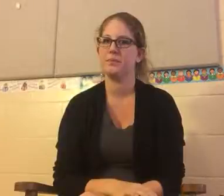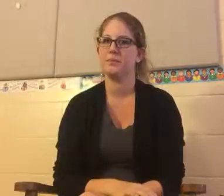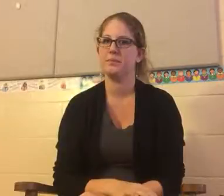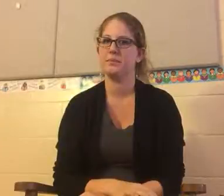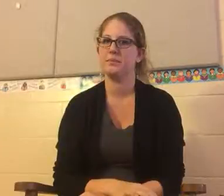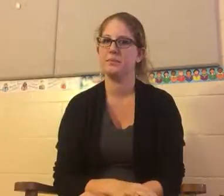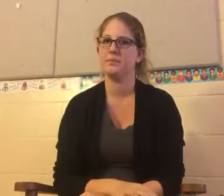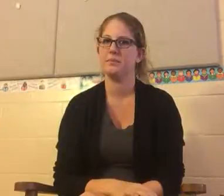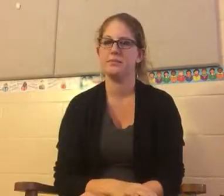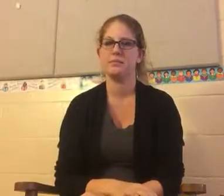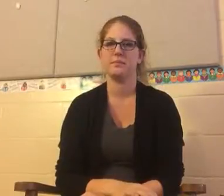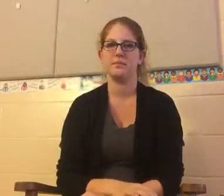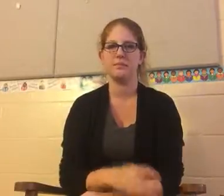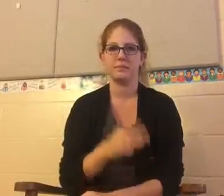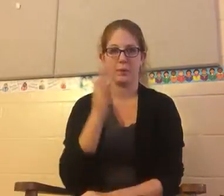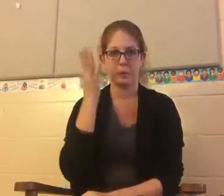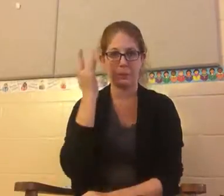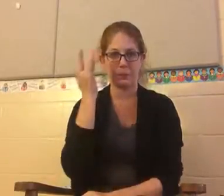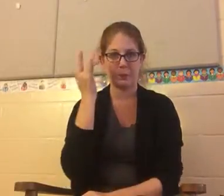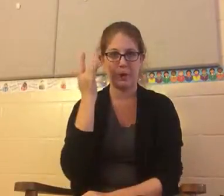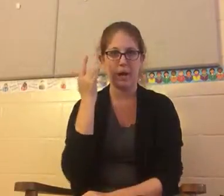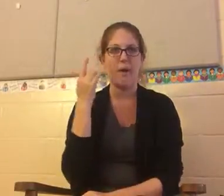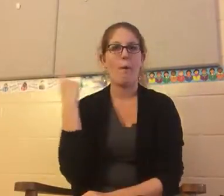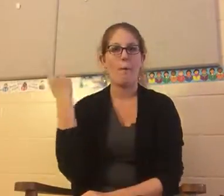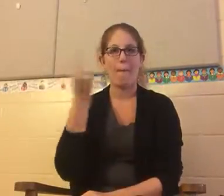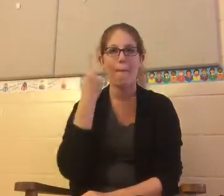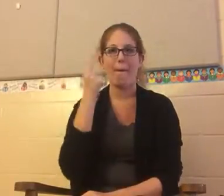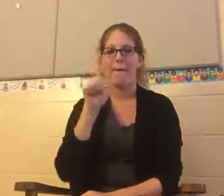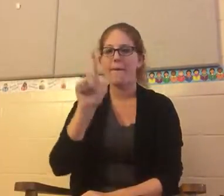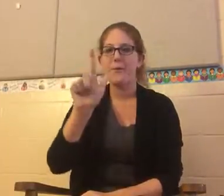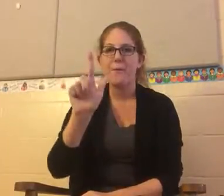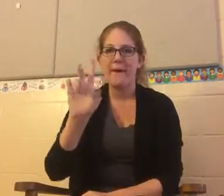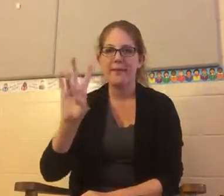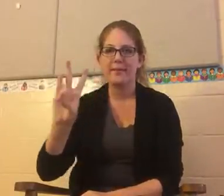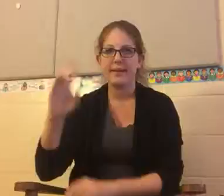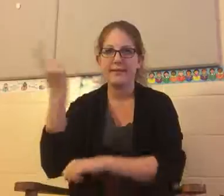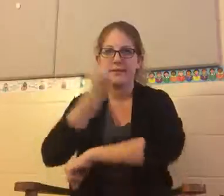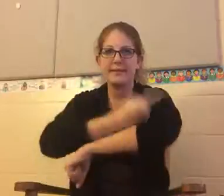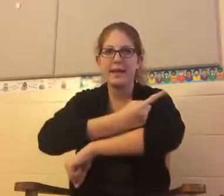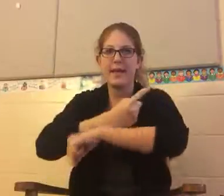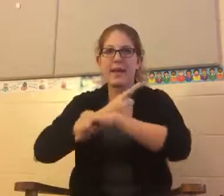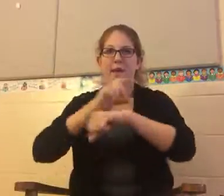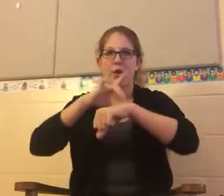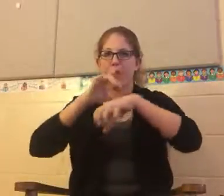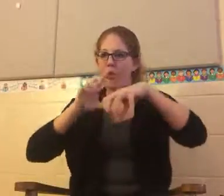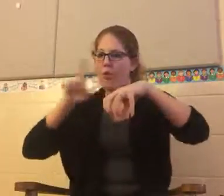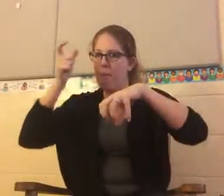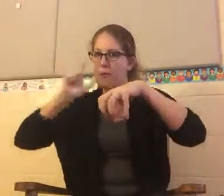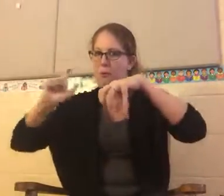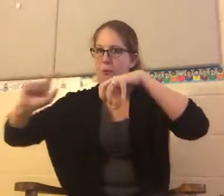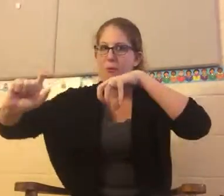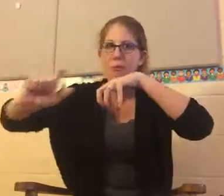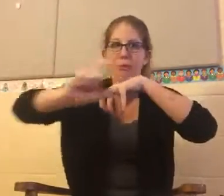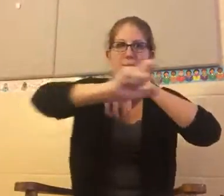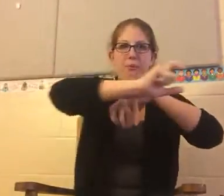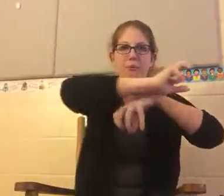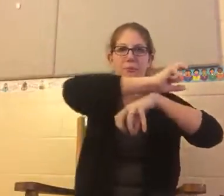Because it only takes 27 days for the moon to complete its orbit around Earth, and most months in the calendar have about